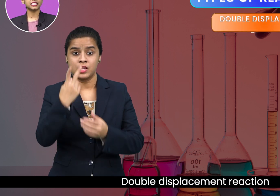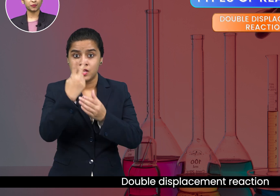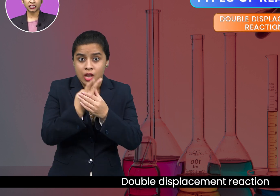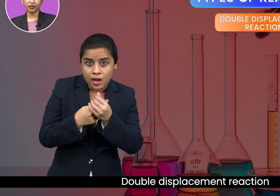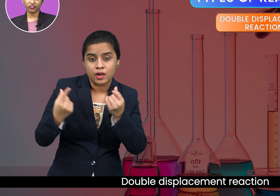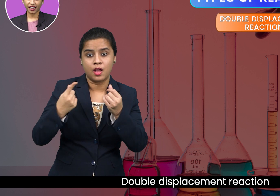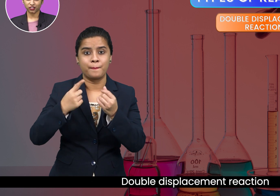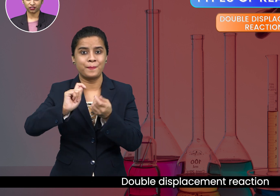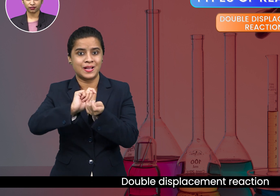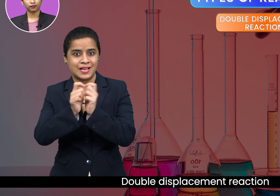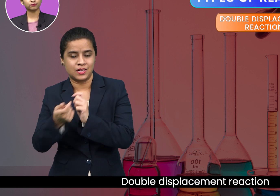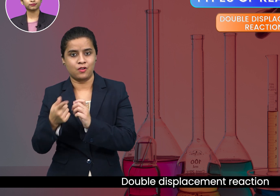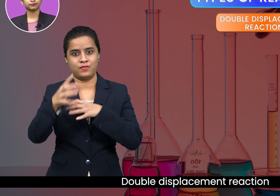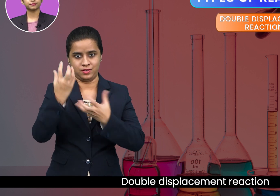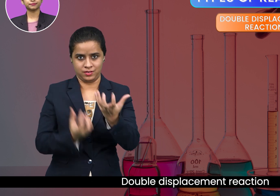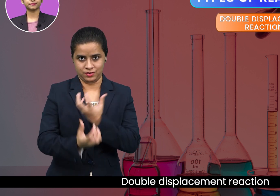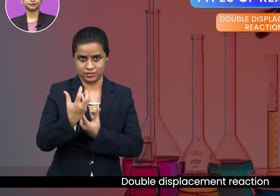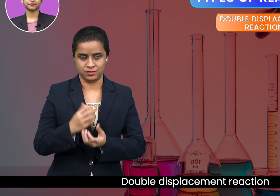Double displacement reaction.